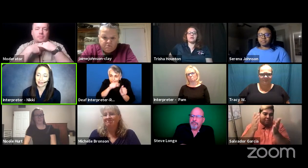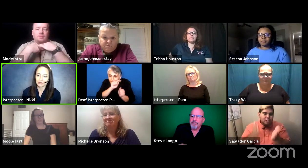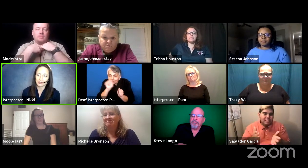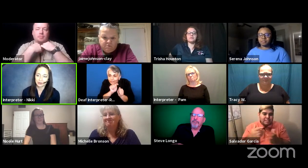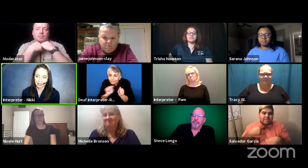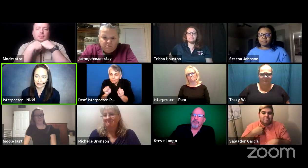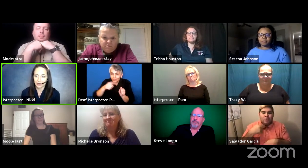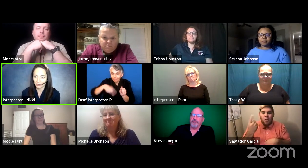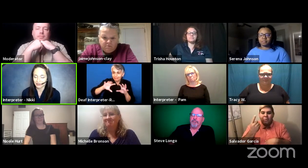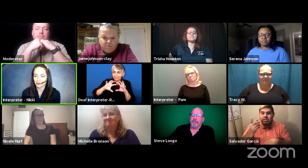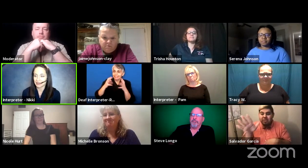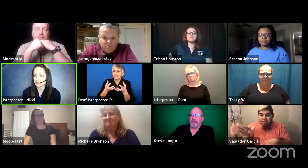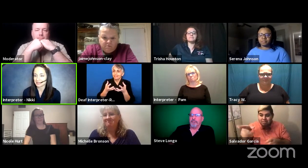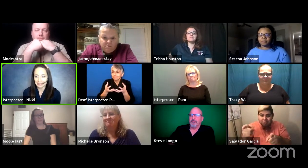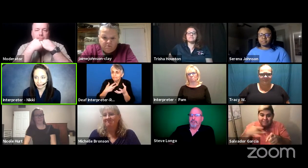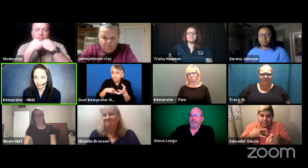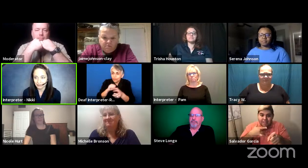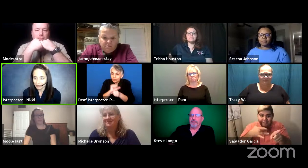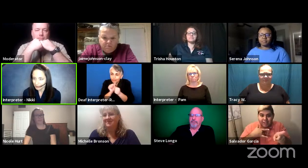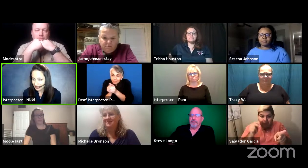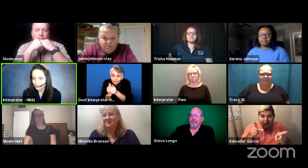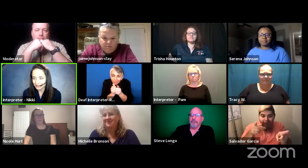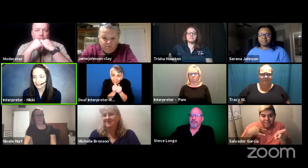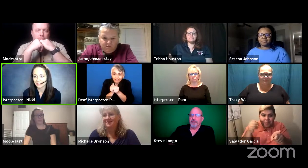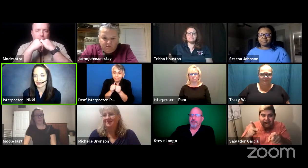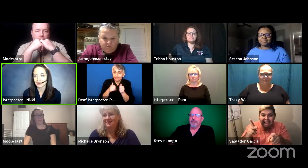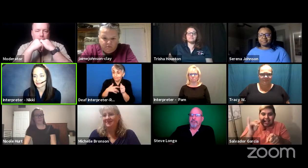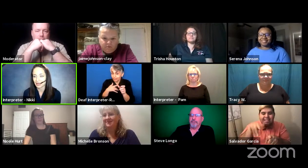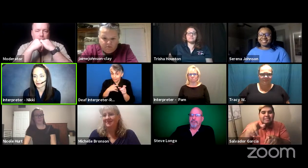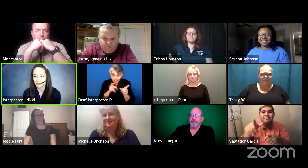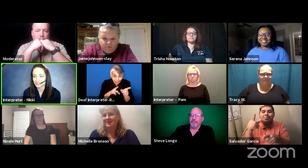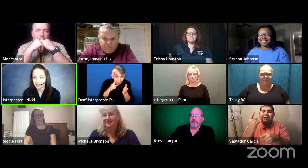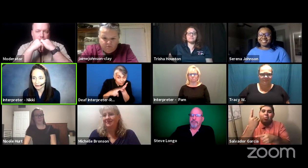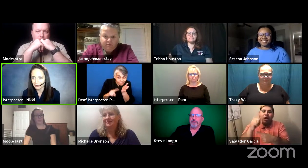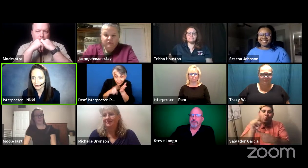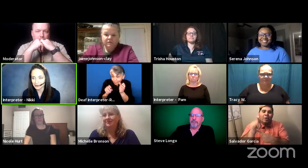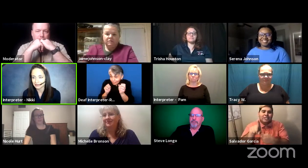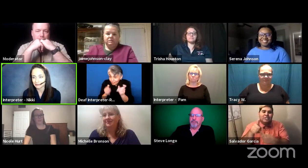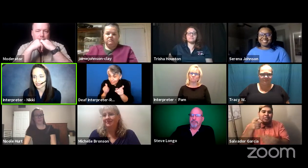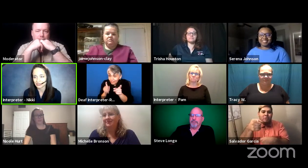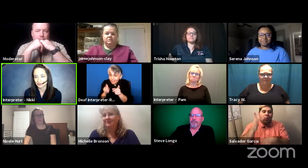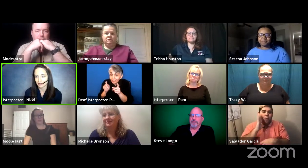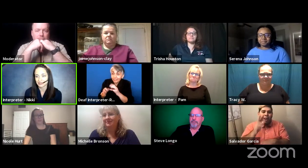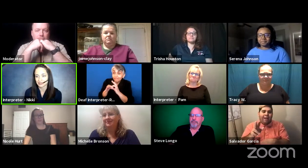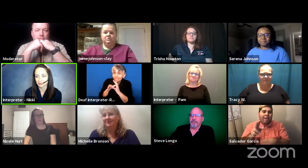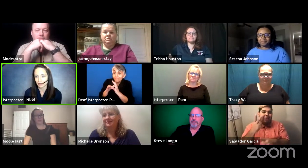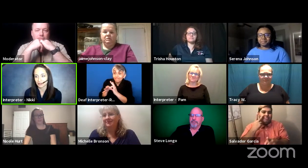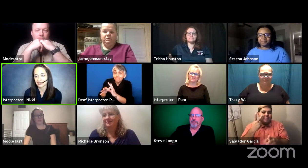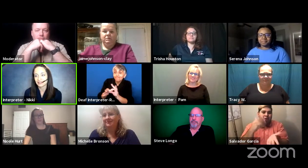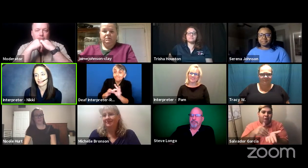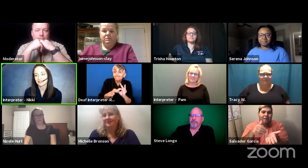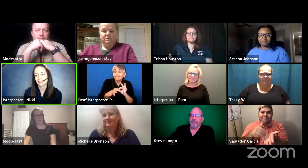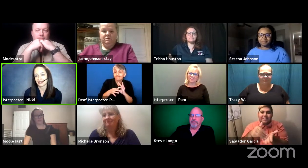forward to working with all of you. I am a team player. I always check in with folks and make sure everyone is supported,